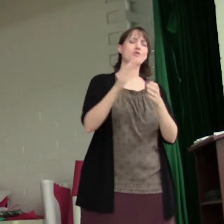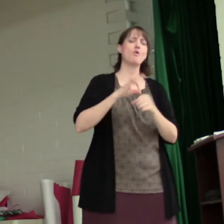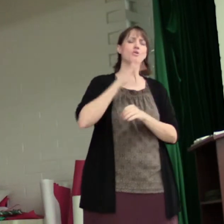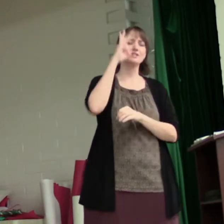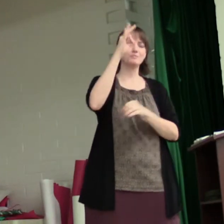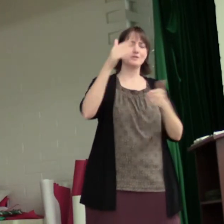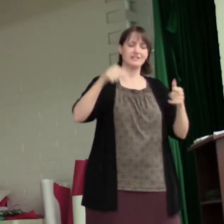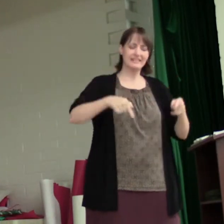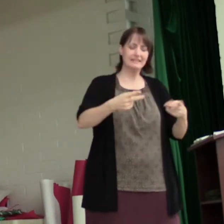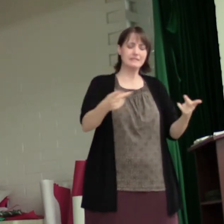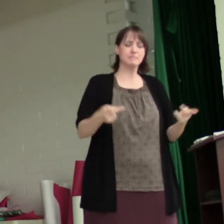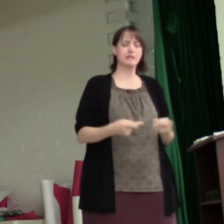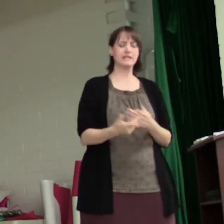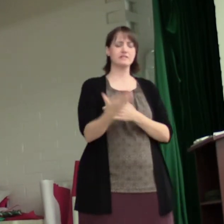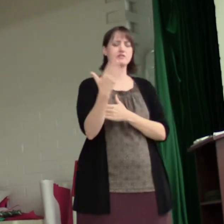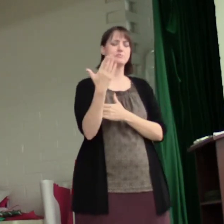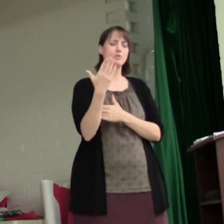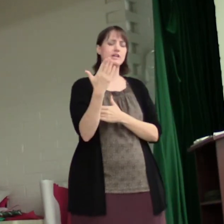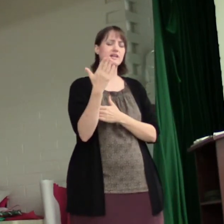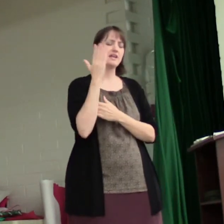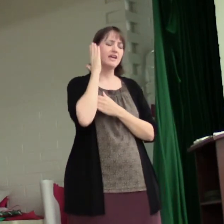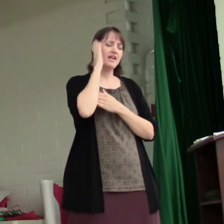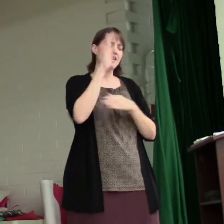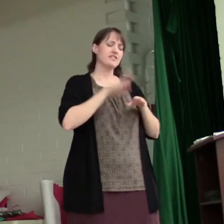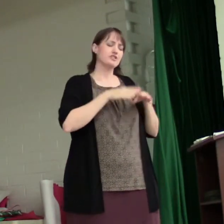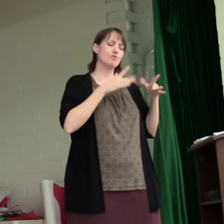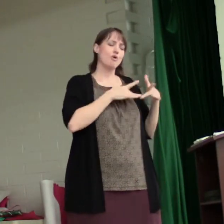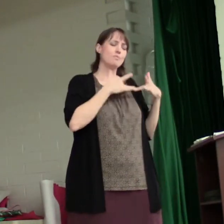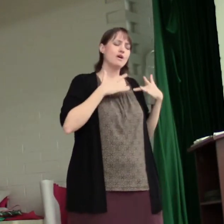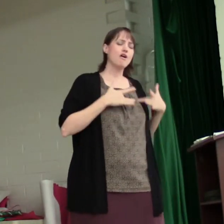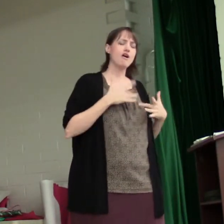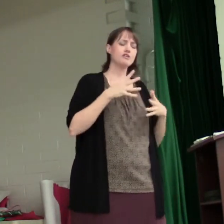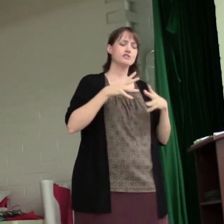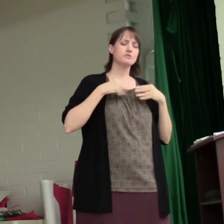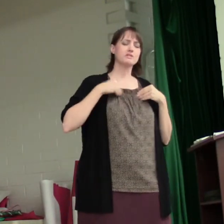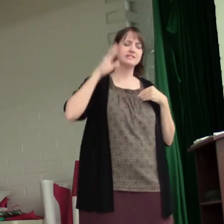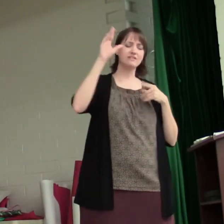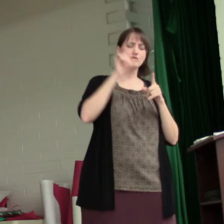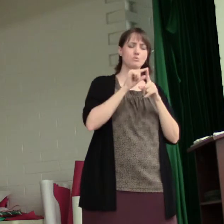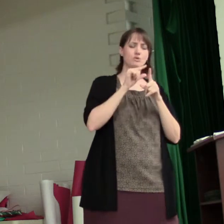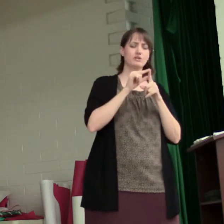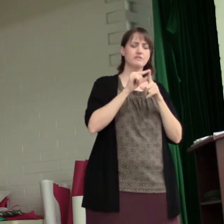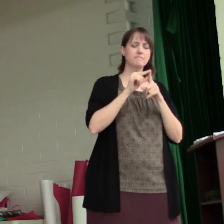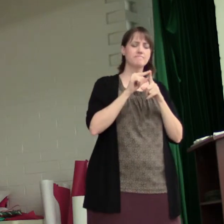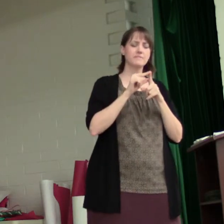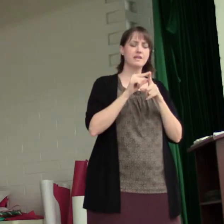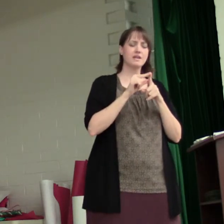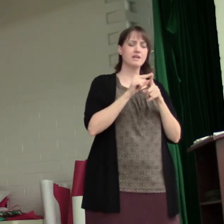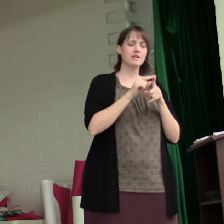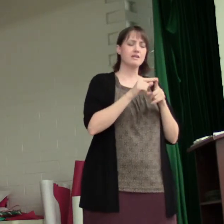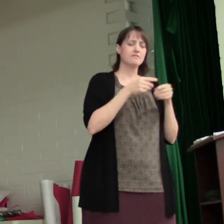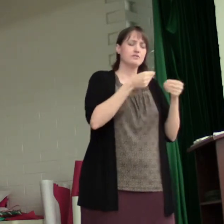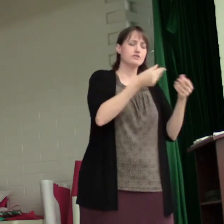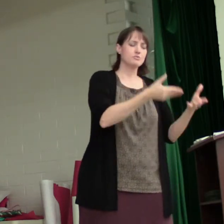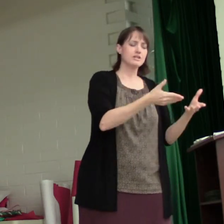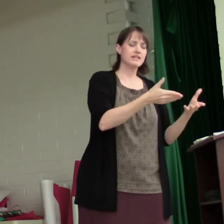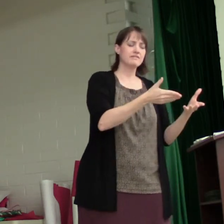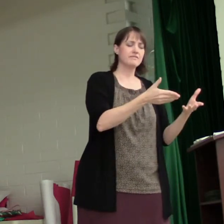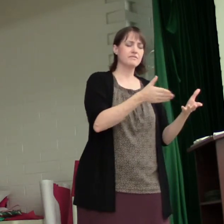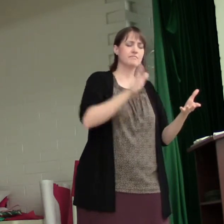Holy Spirit, in this place this morning, that you will open our hearts to receive your word, that you will give